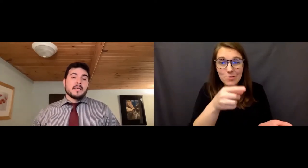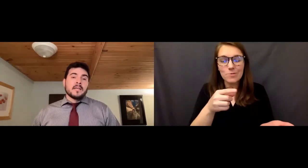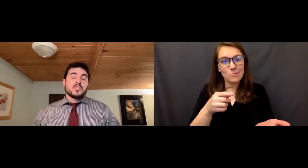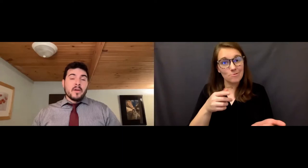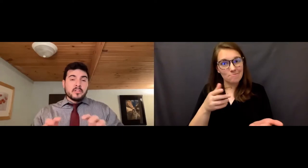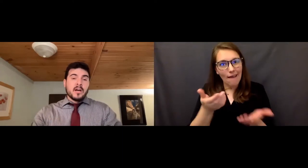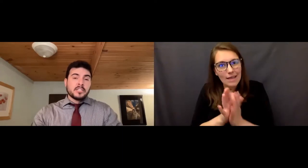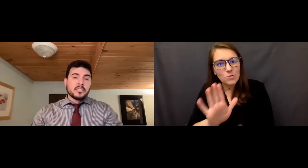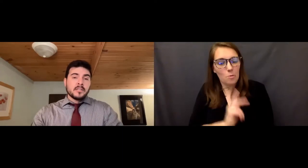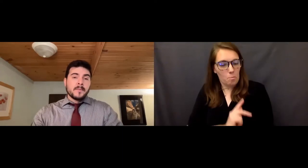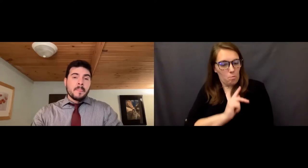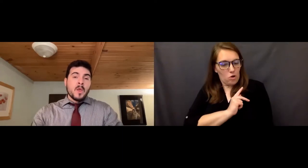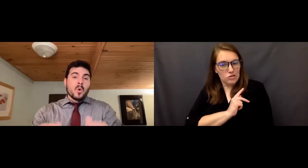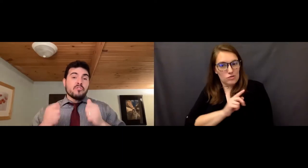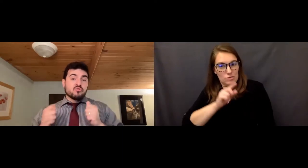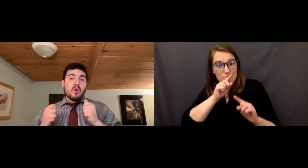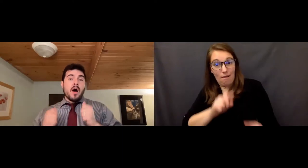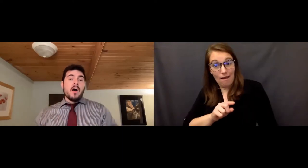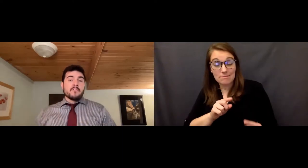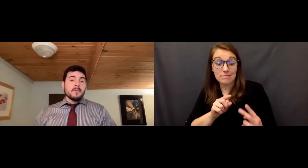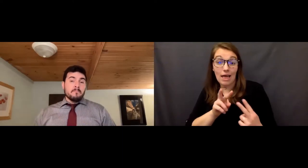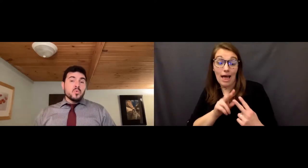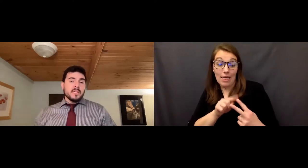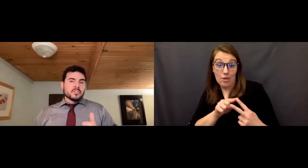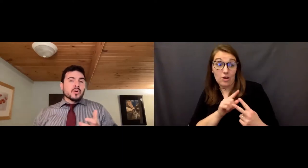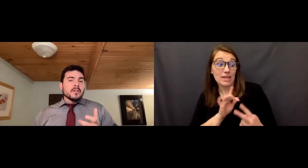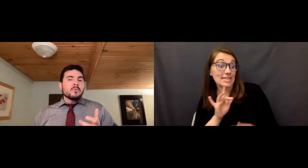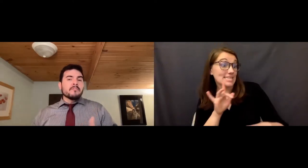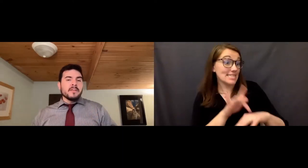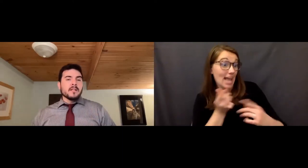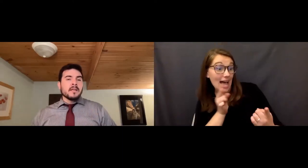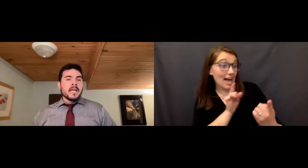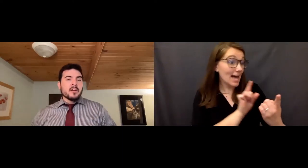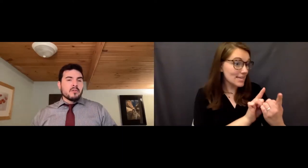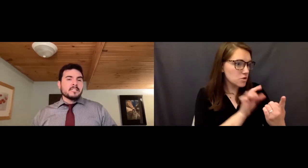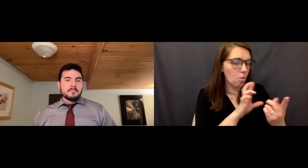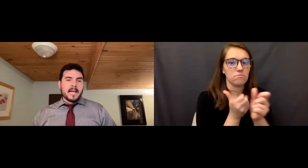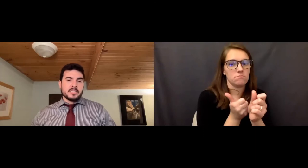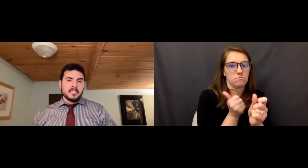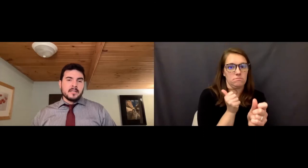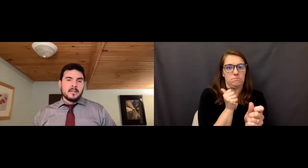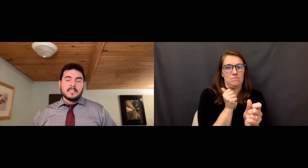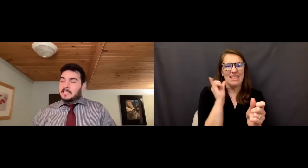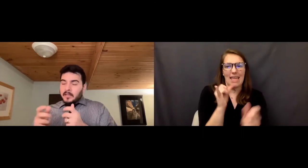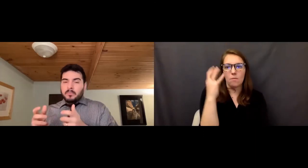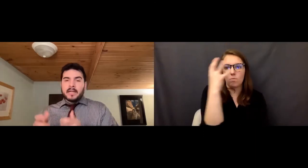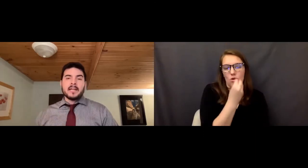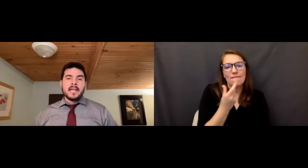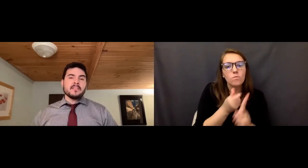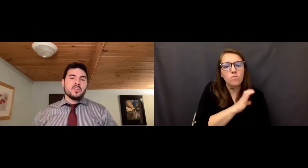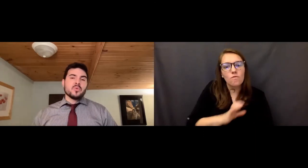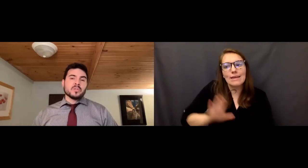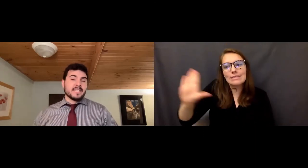response to either touch or withdraw from the beauty eternally revealed in Christ's passion,